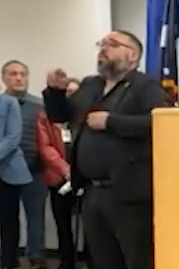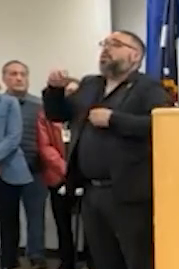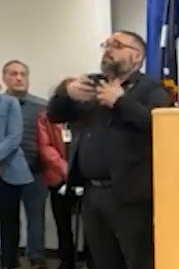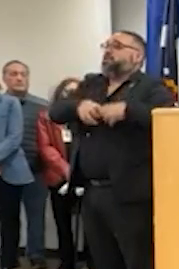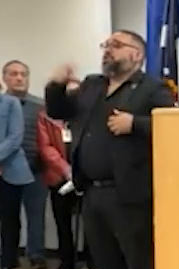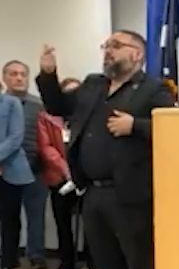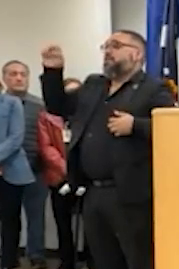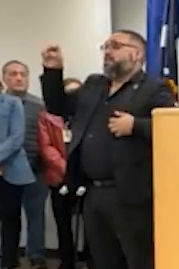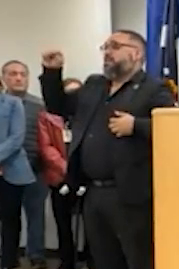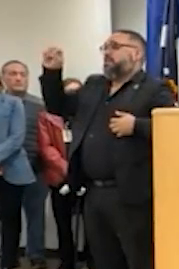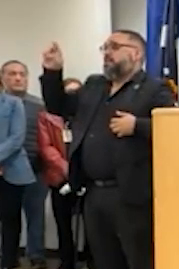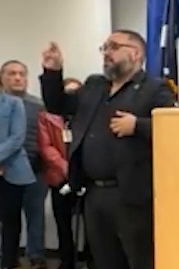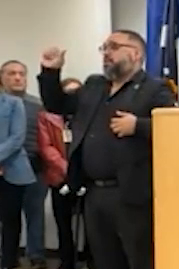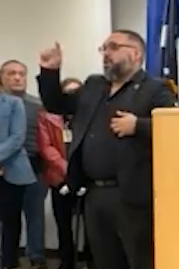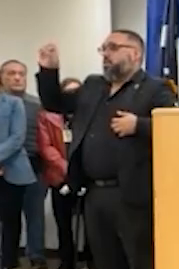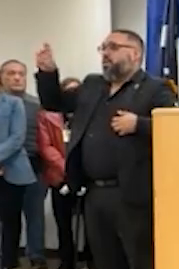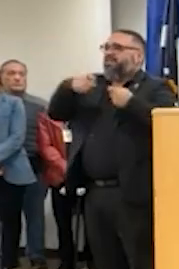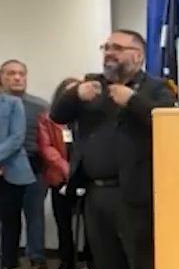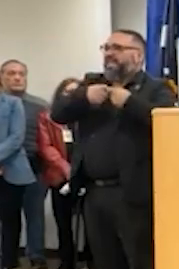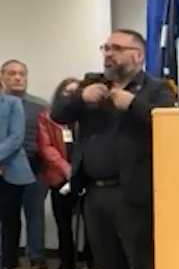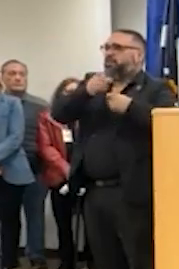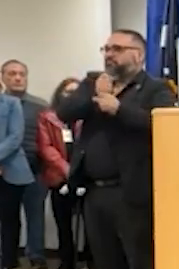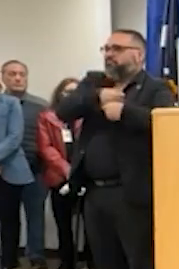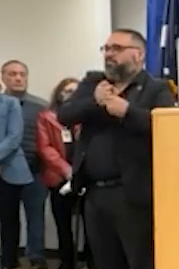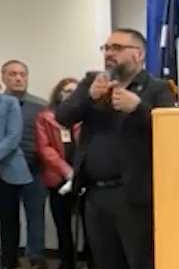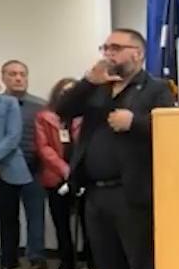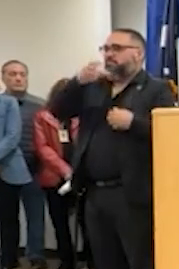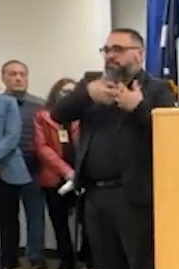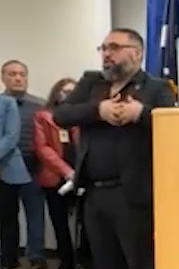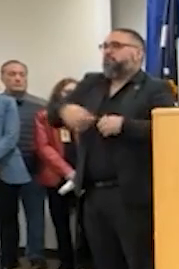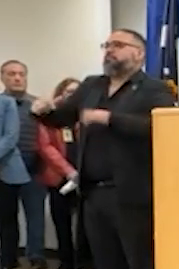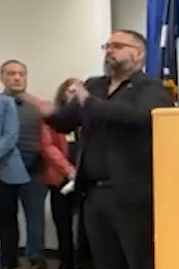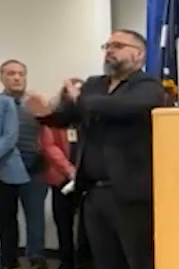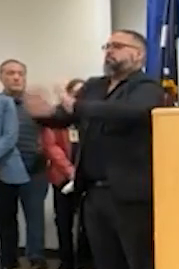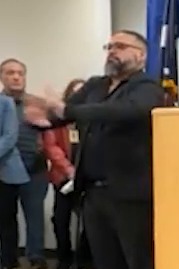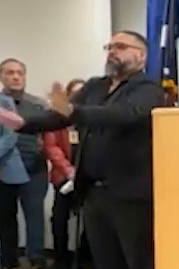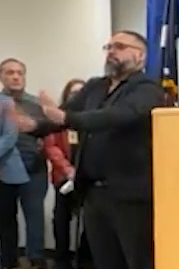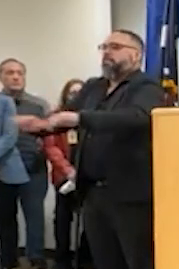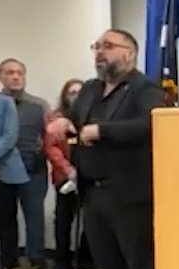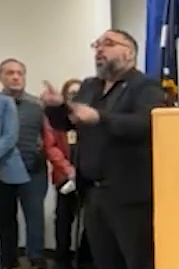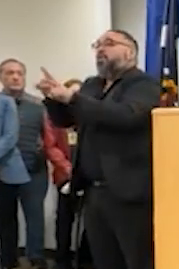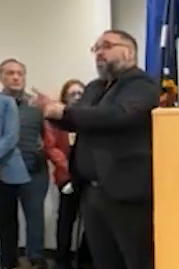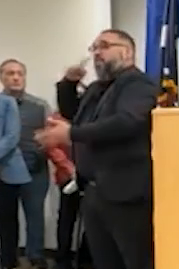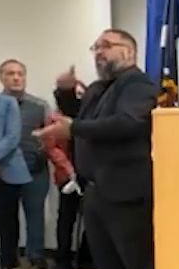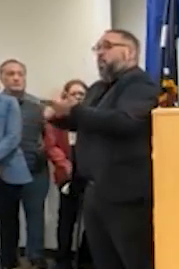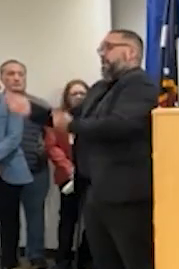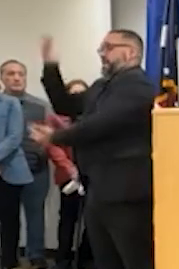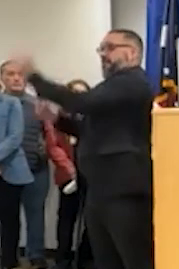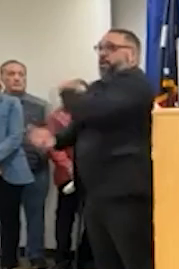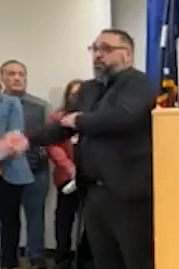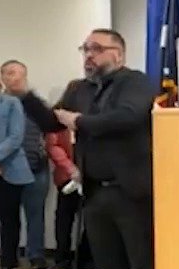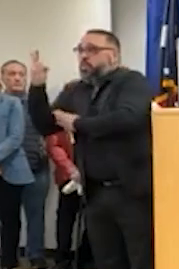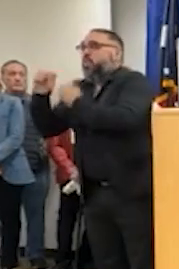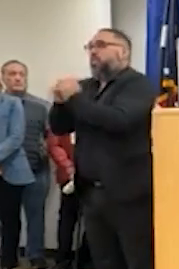so be very careful in that use. We've also had 2 fires related to space heaters. So